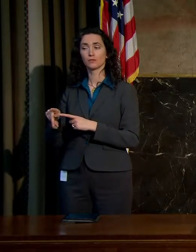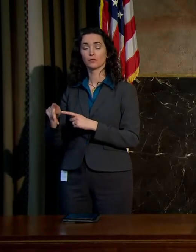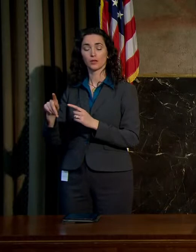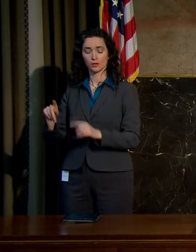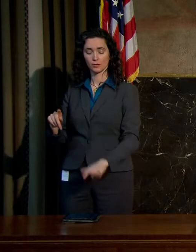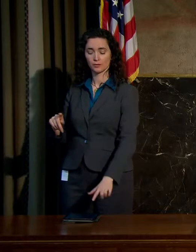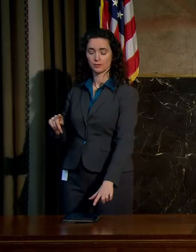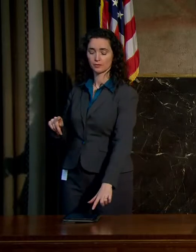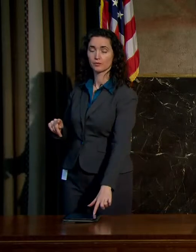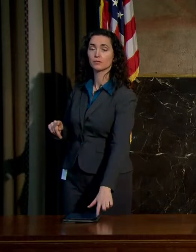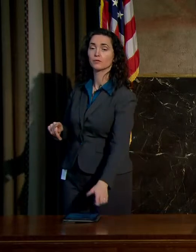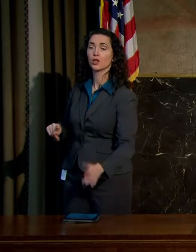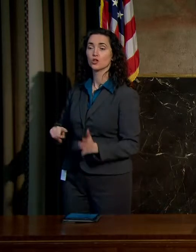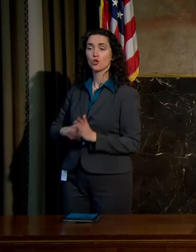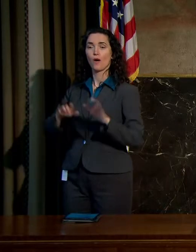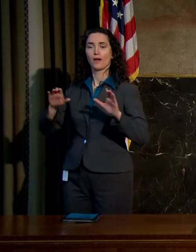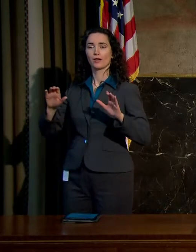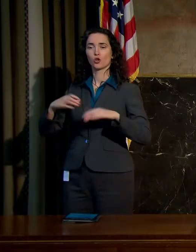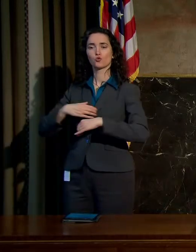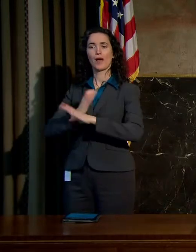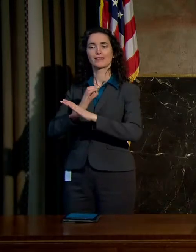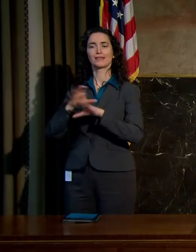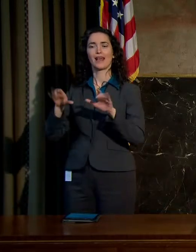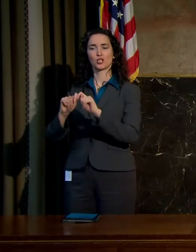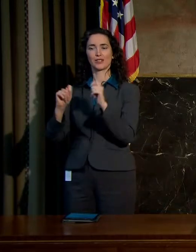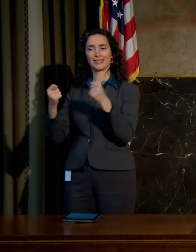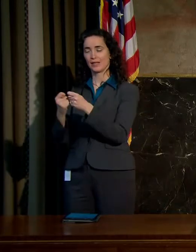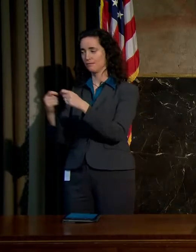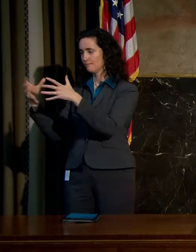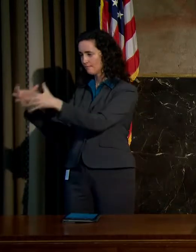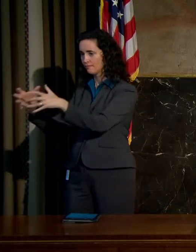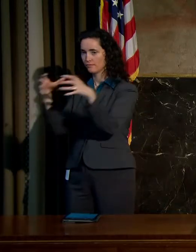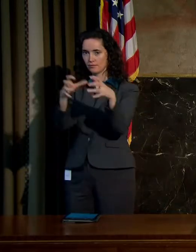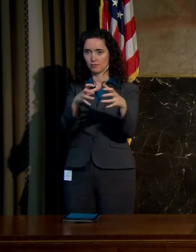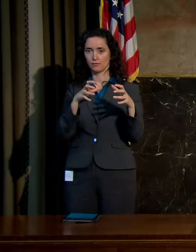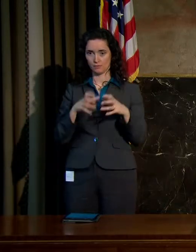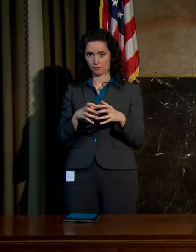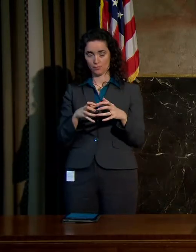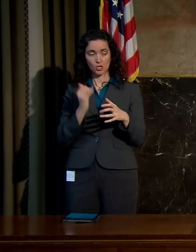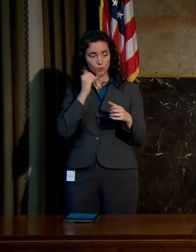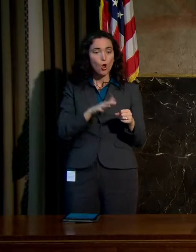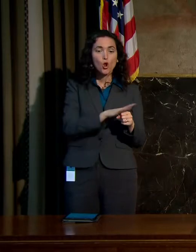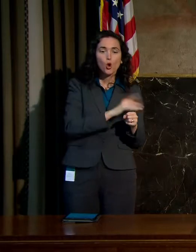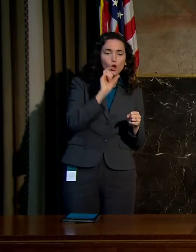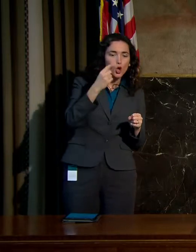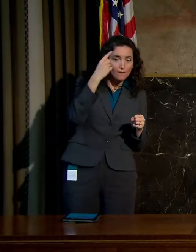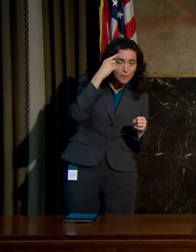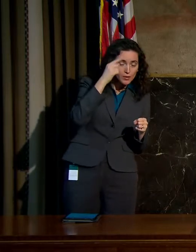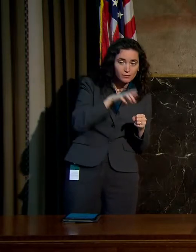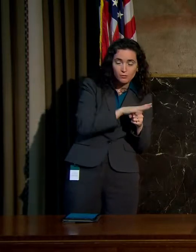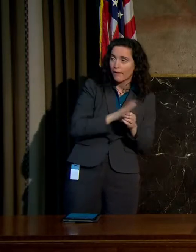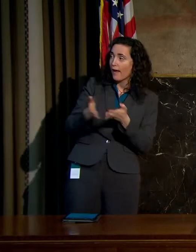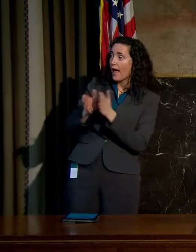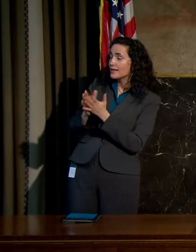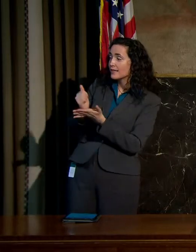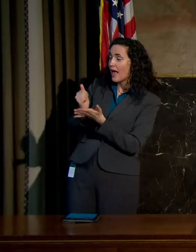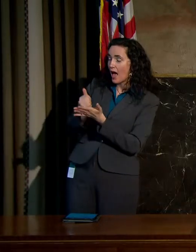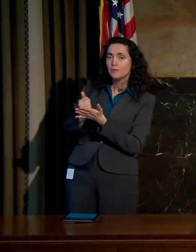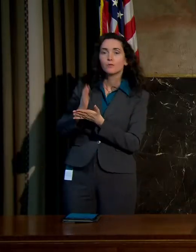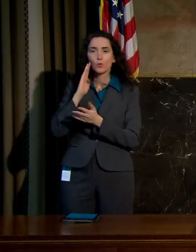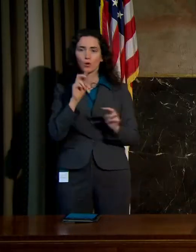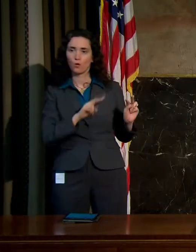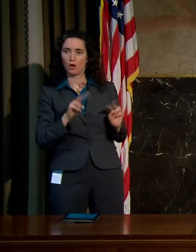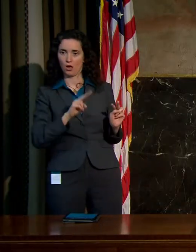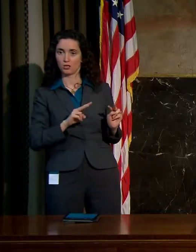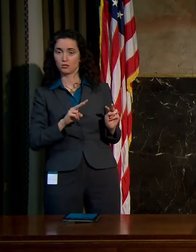activated its crisis action teams as well. They are monitoring requests from local government. Quite frankly, we're not receiving many of those,